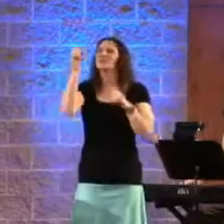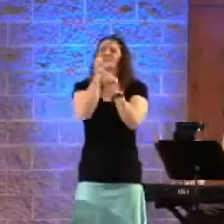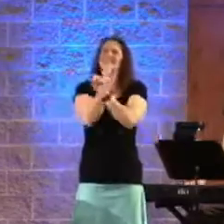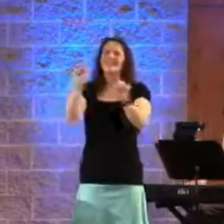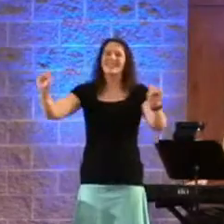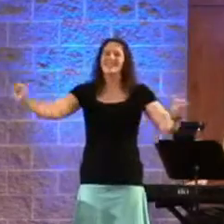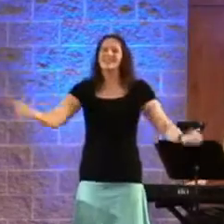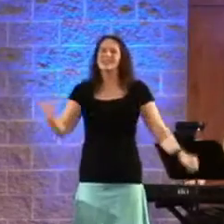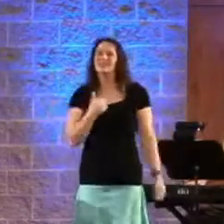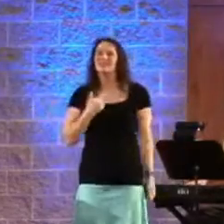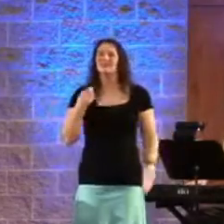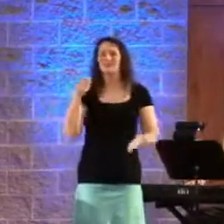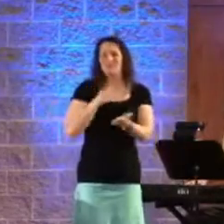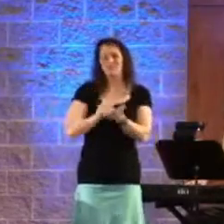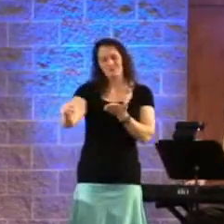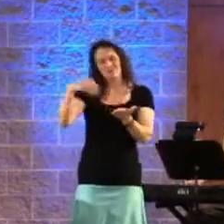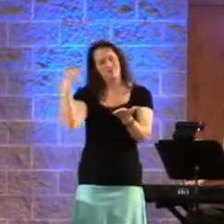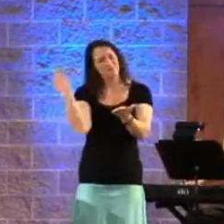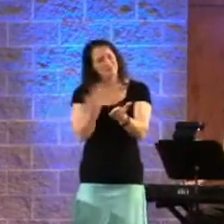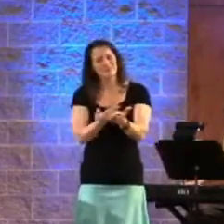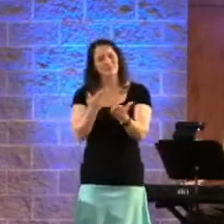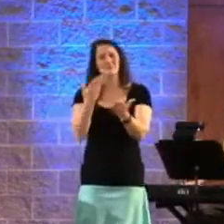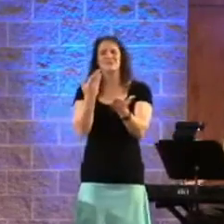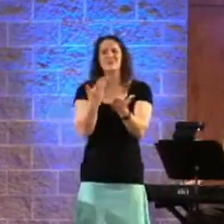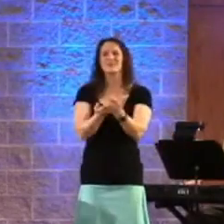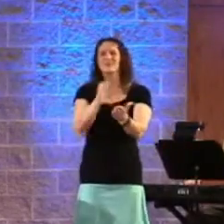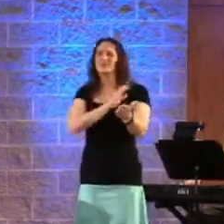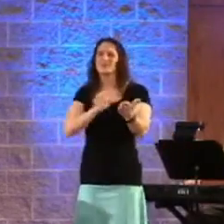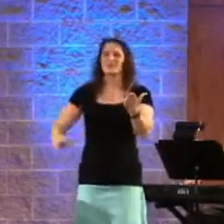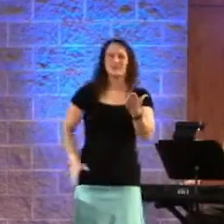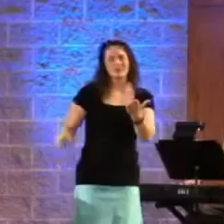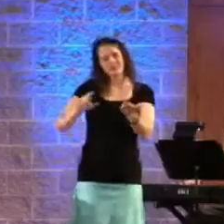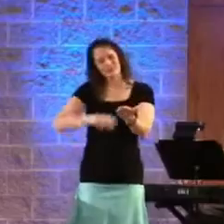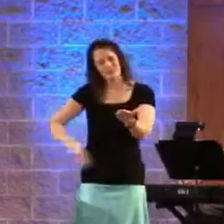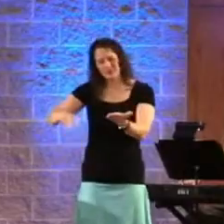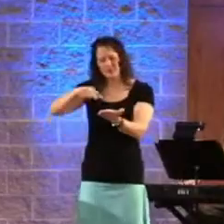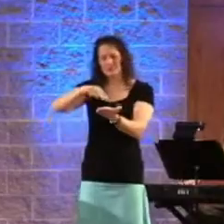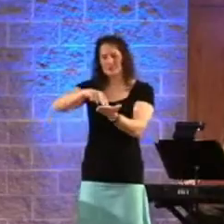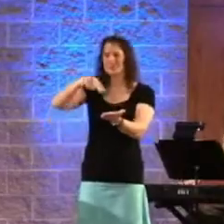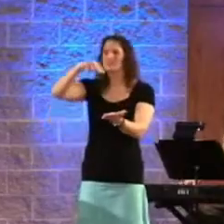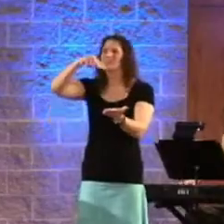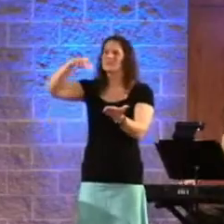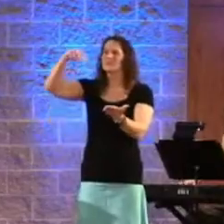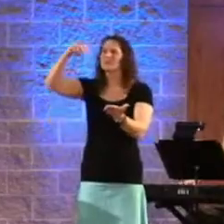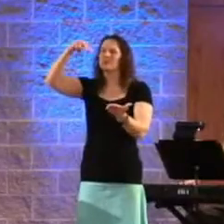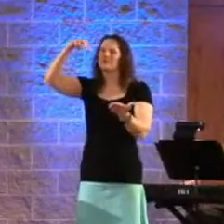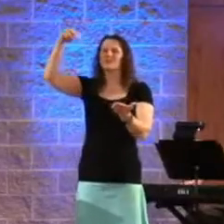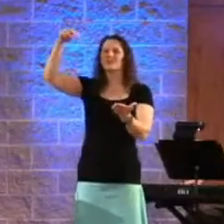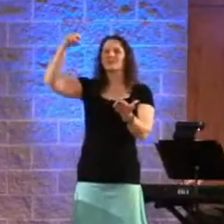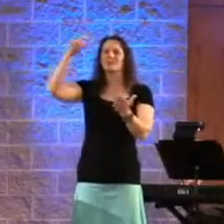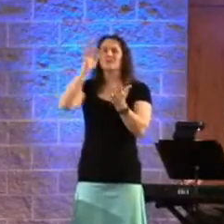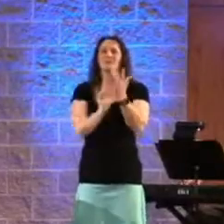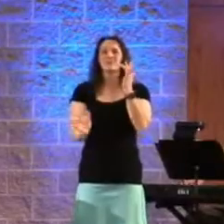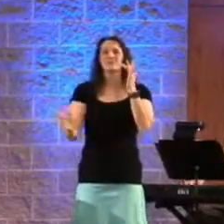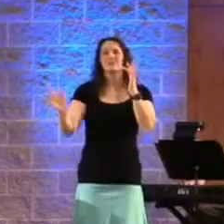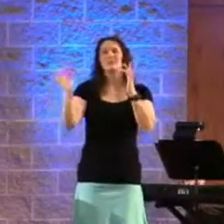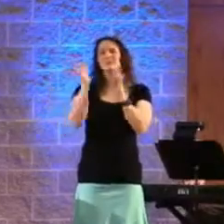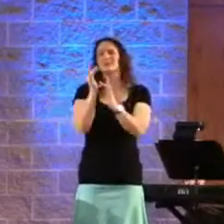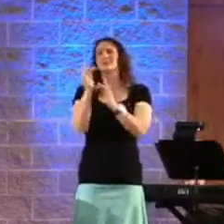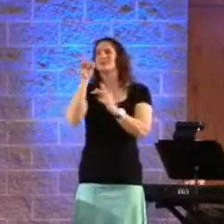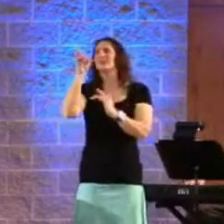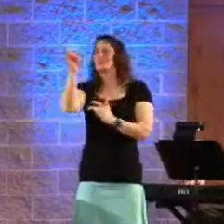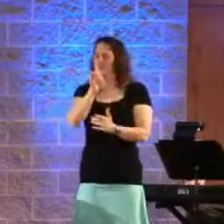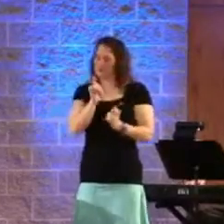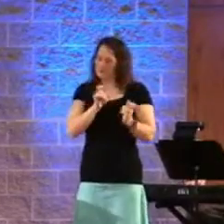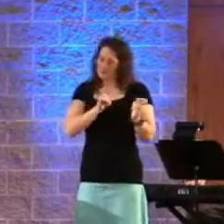is written, Christ is risen, Jesus, you are Lord of